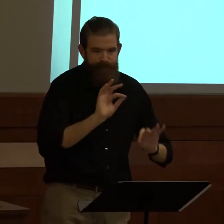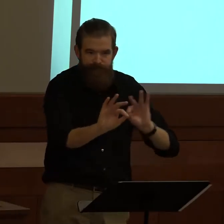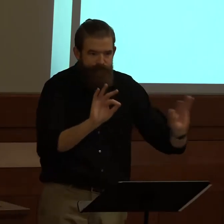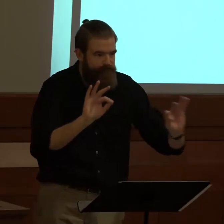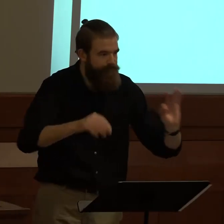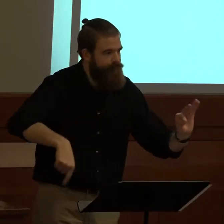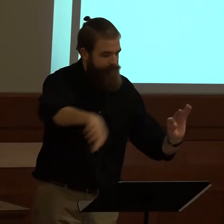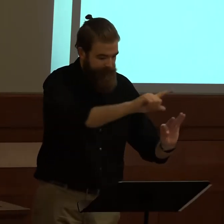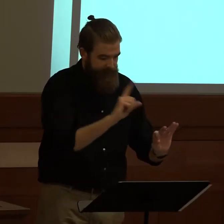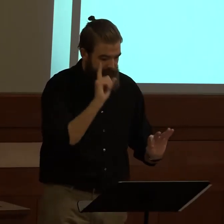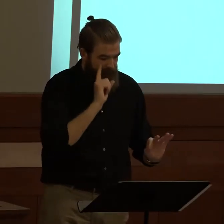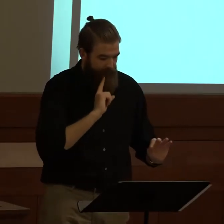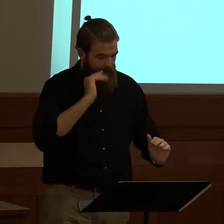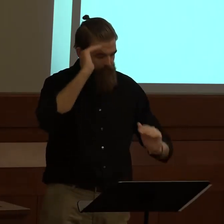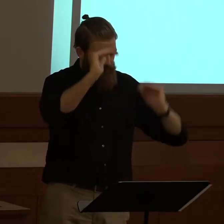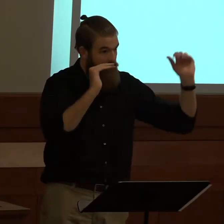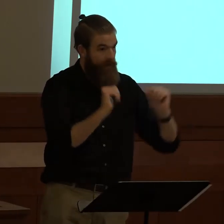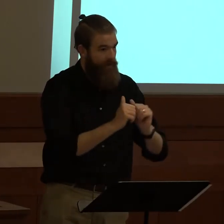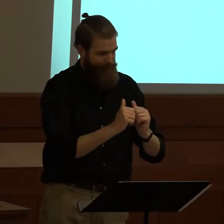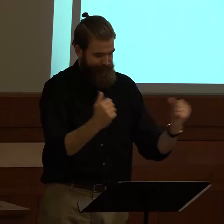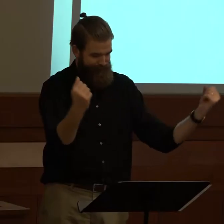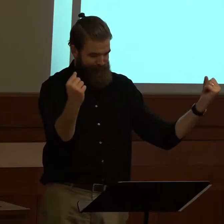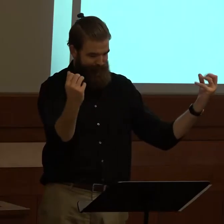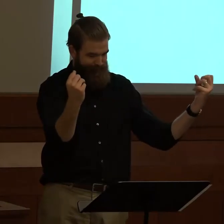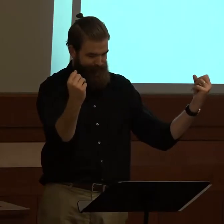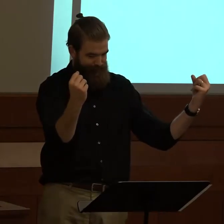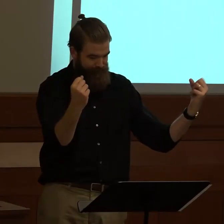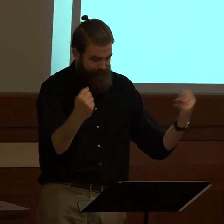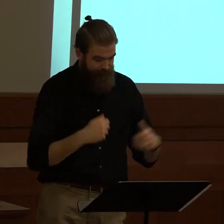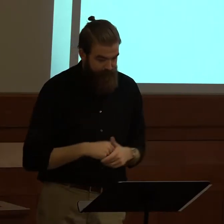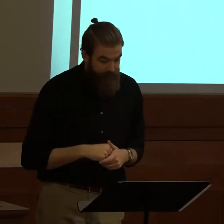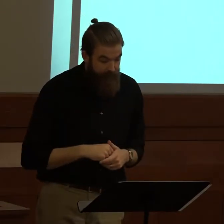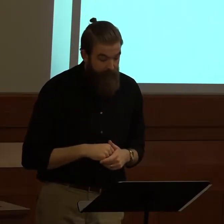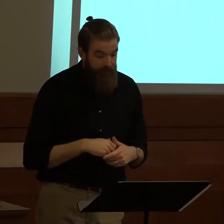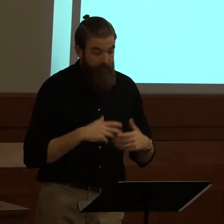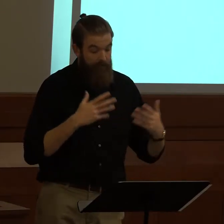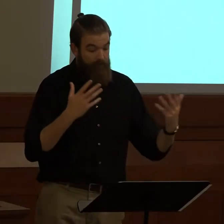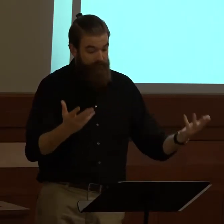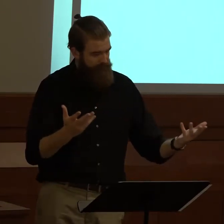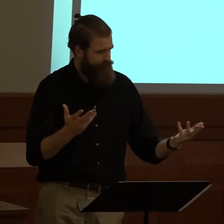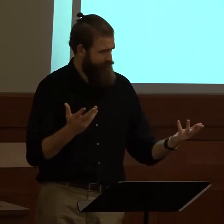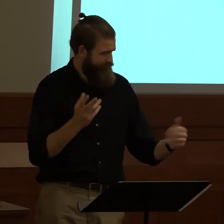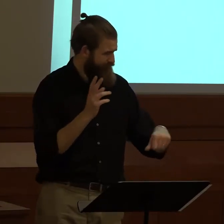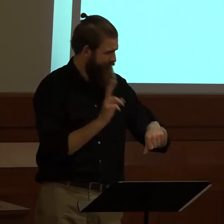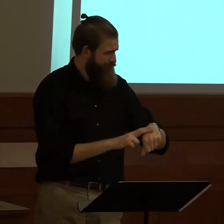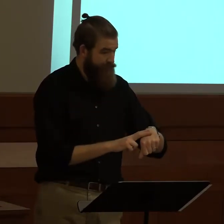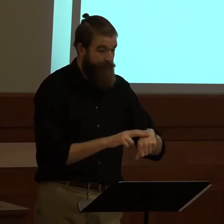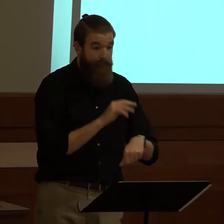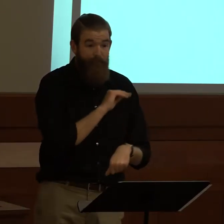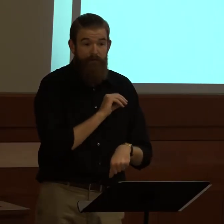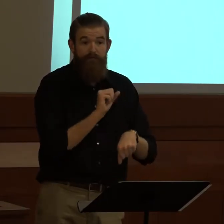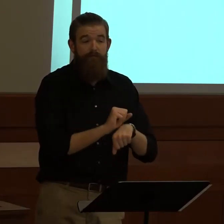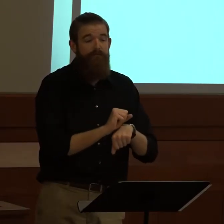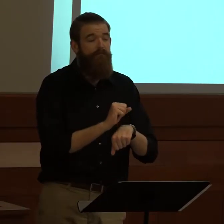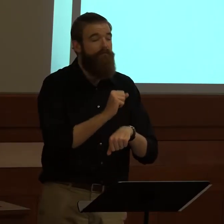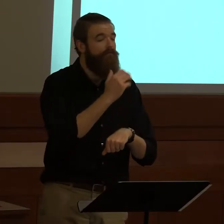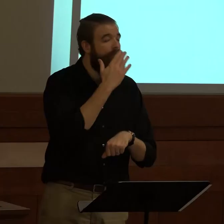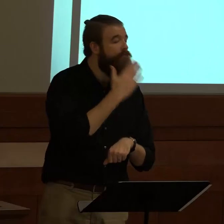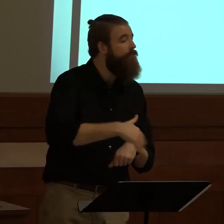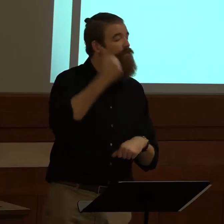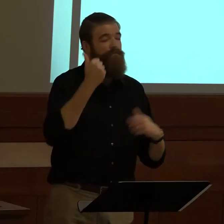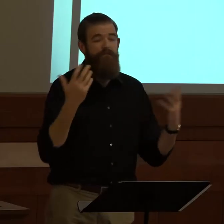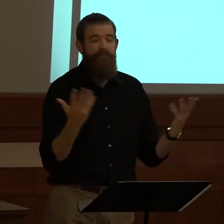was misunderstood for a very long time in the church. The chapter I'm going to read today is